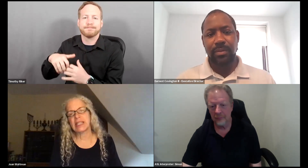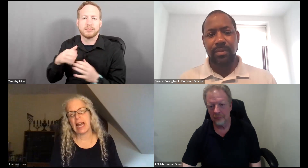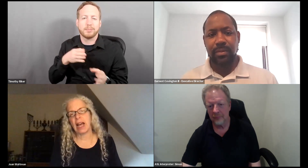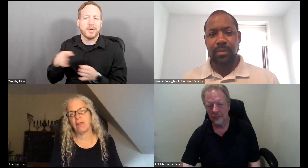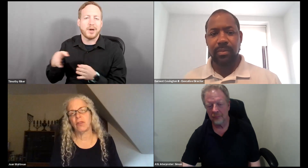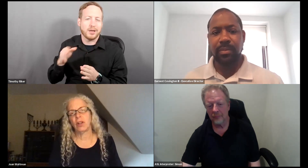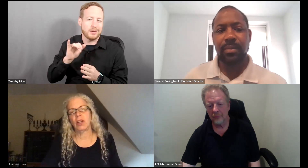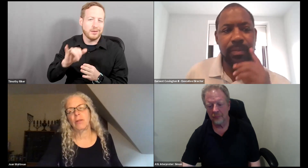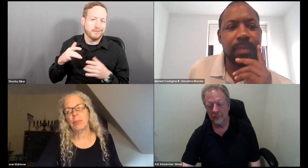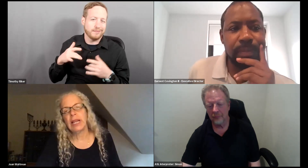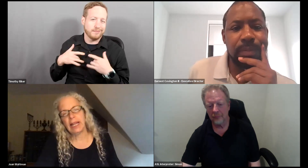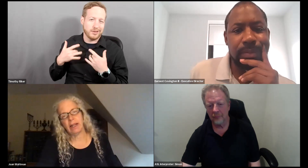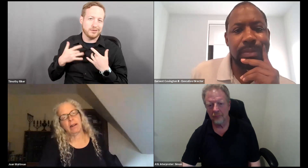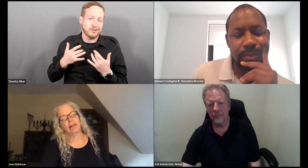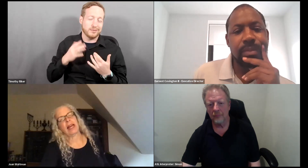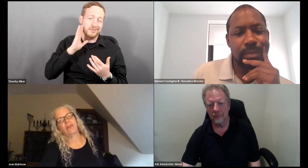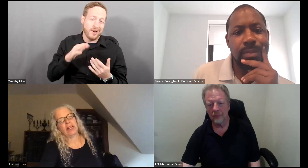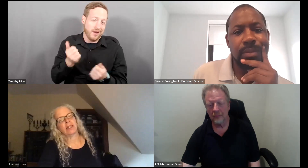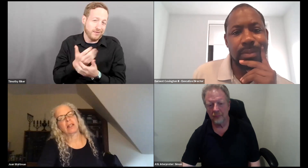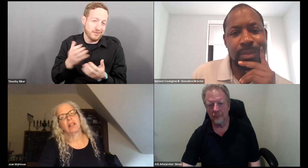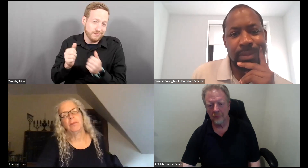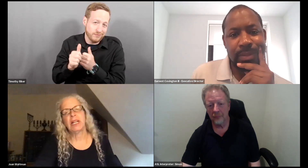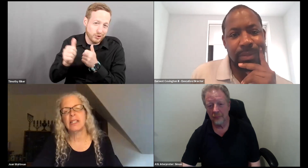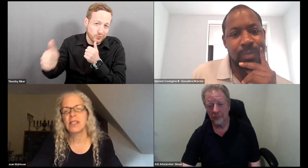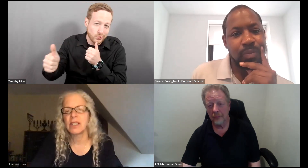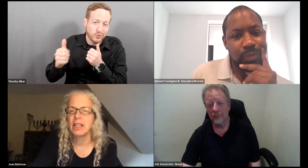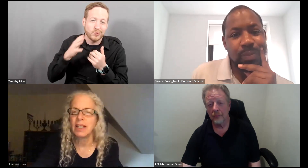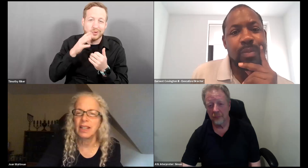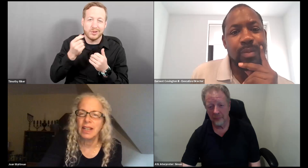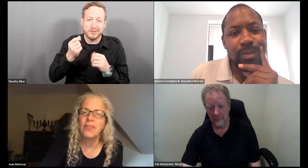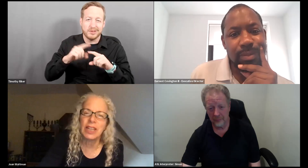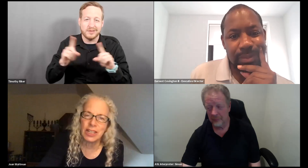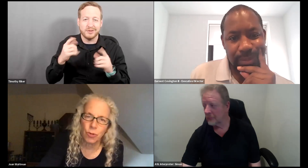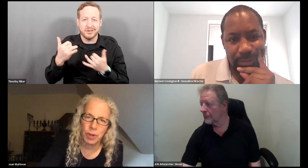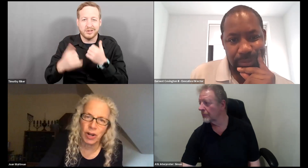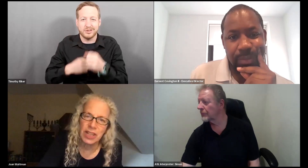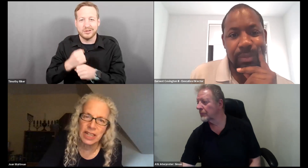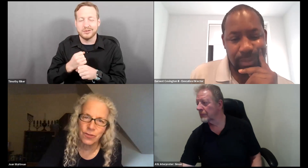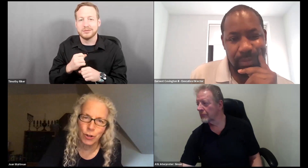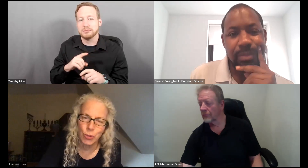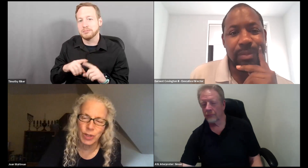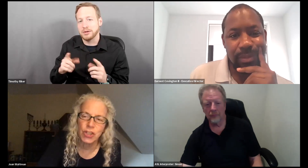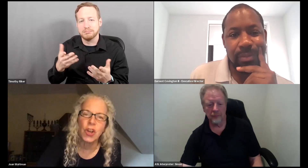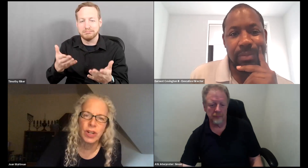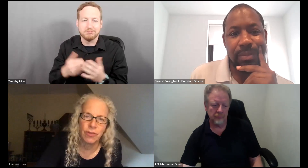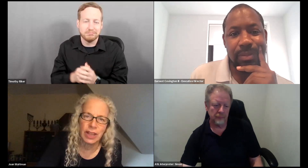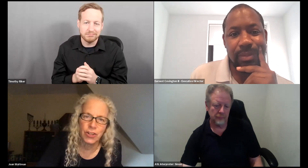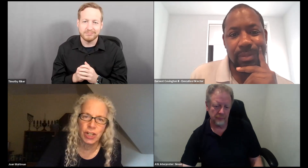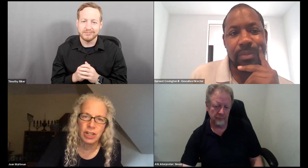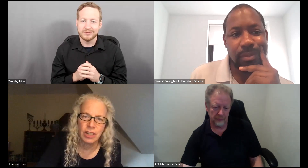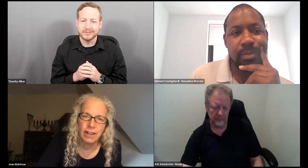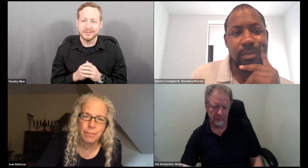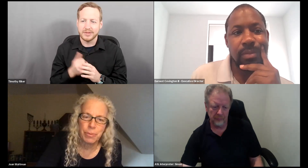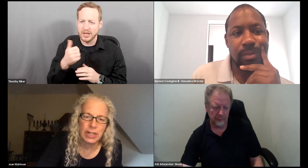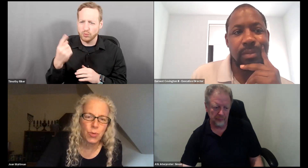help the staff plan that event, because everything is remote, everything is virtual. It's so different this